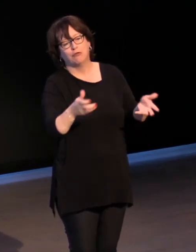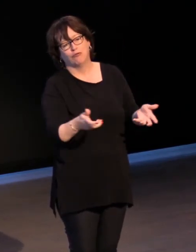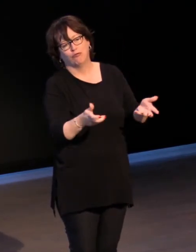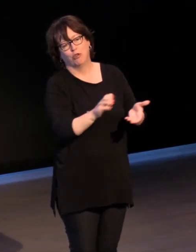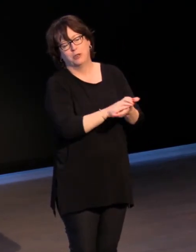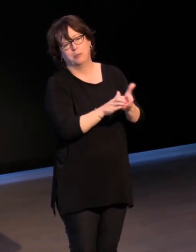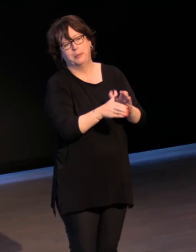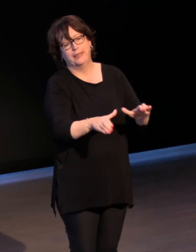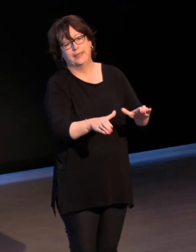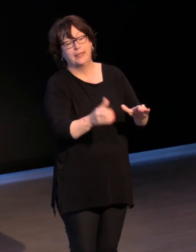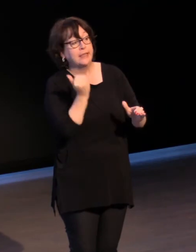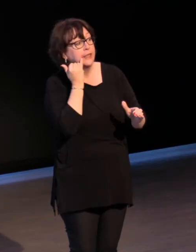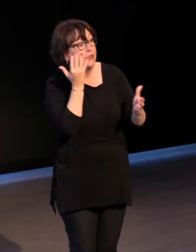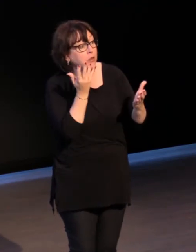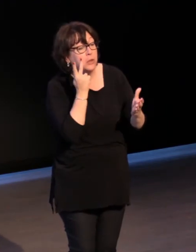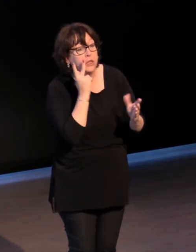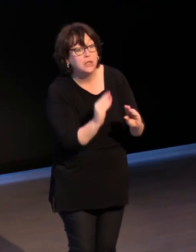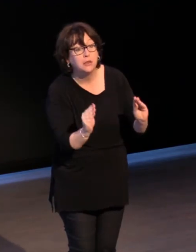out, look at